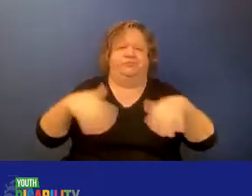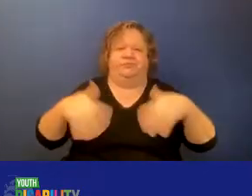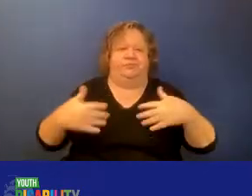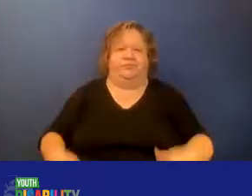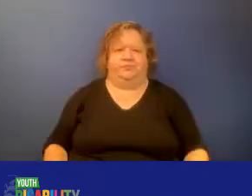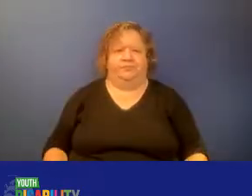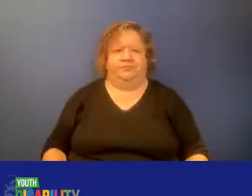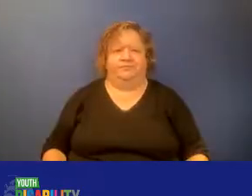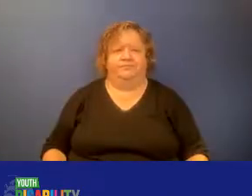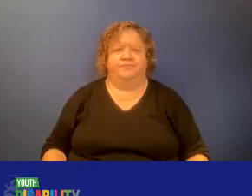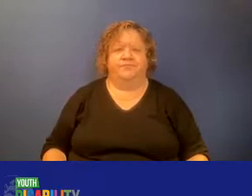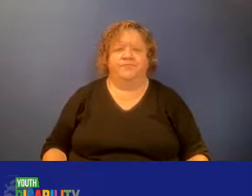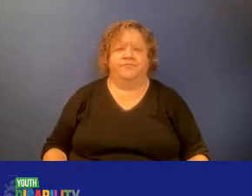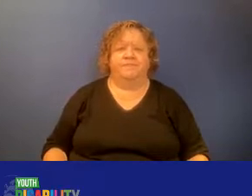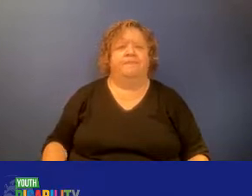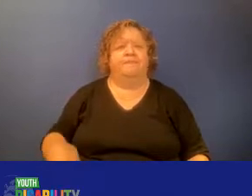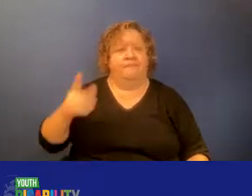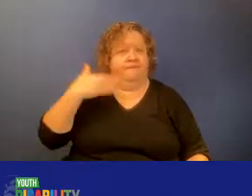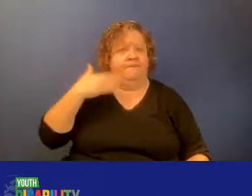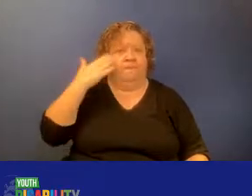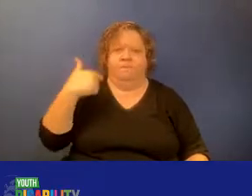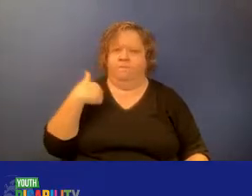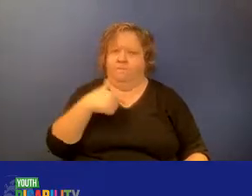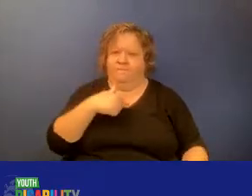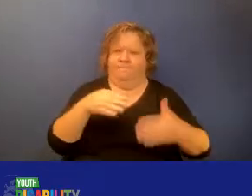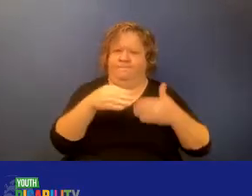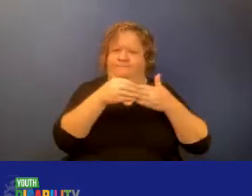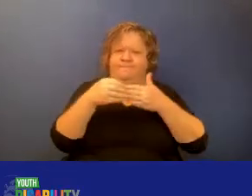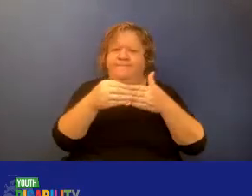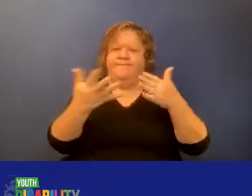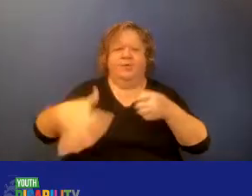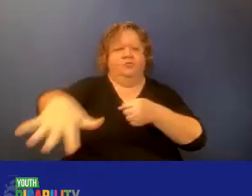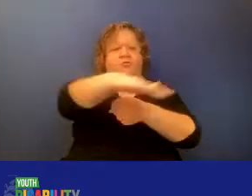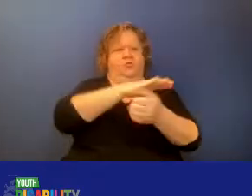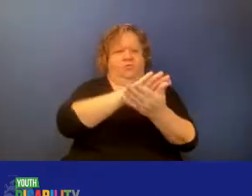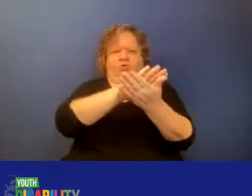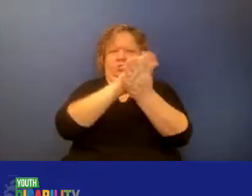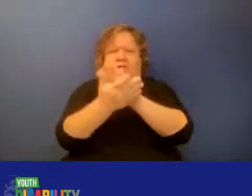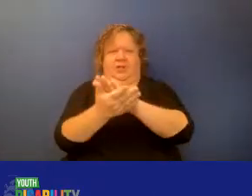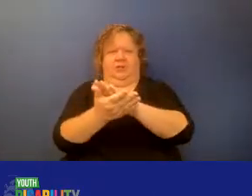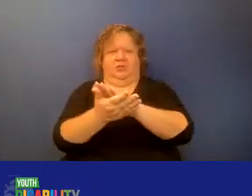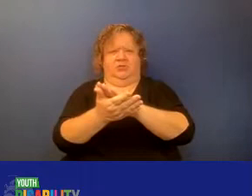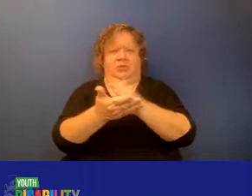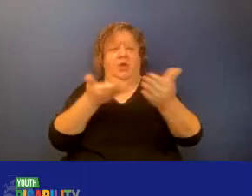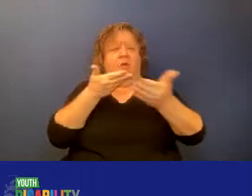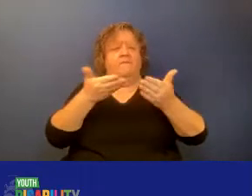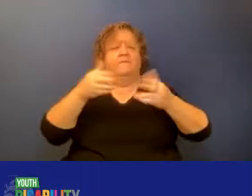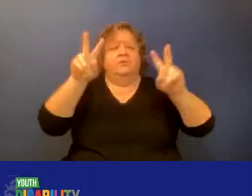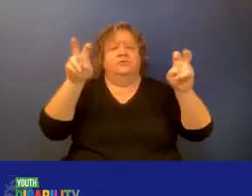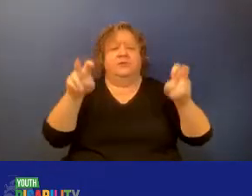behavior change communication that we also call SBCC. And in our